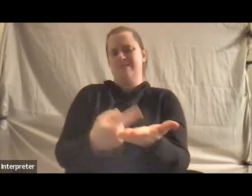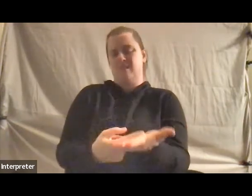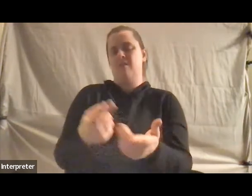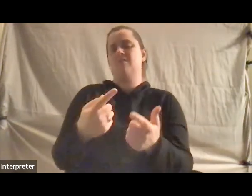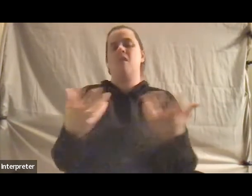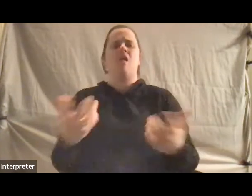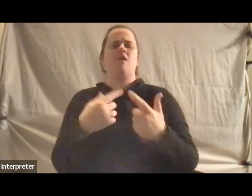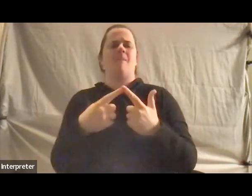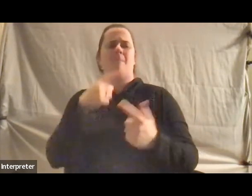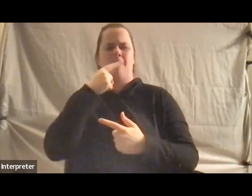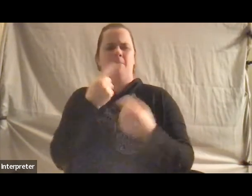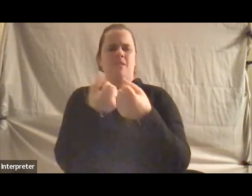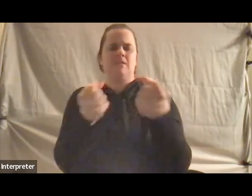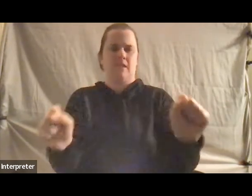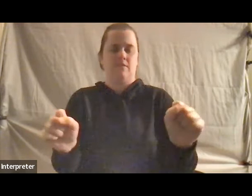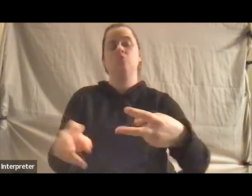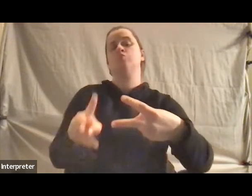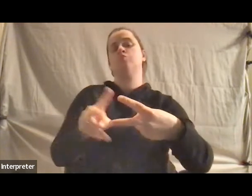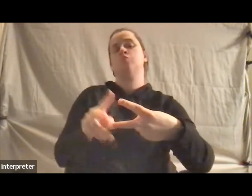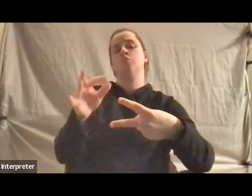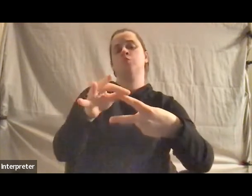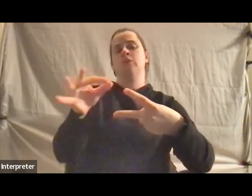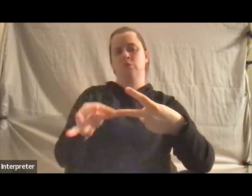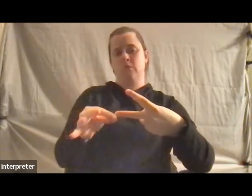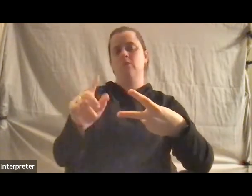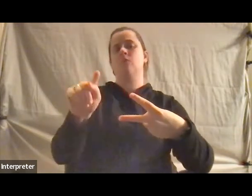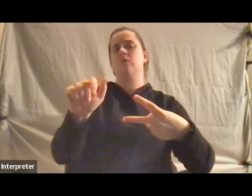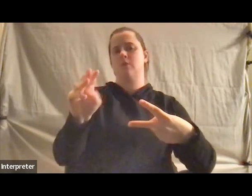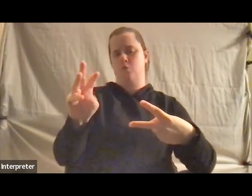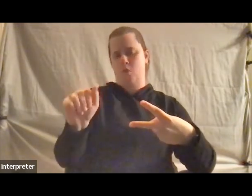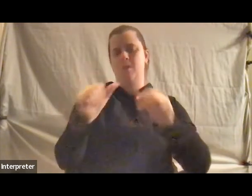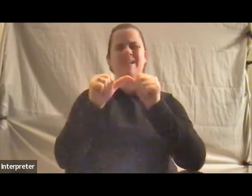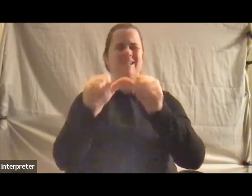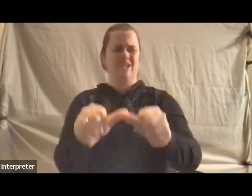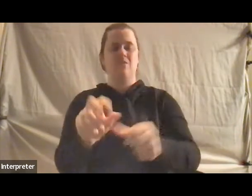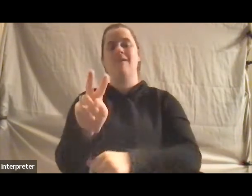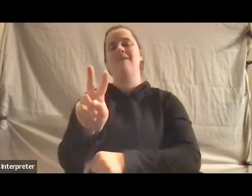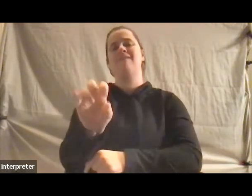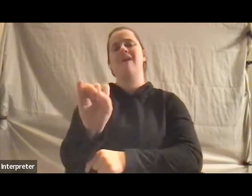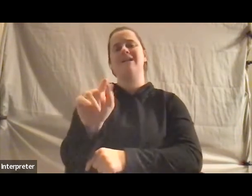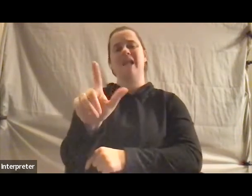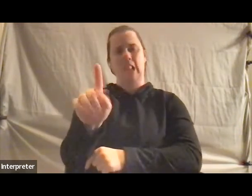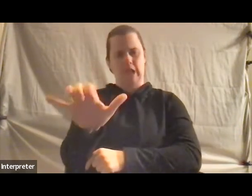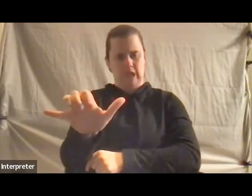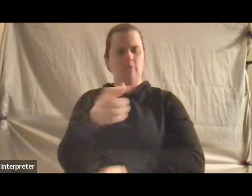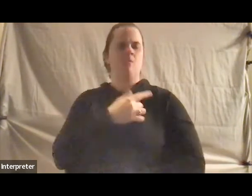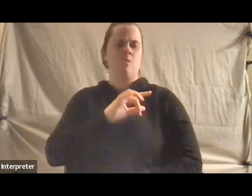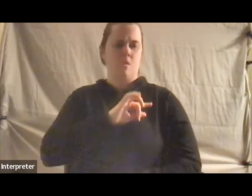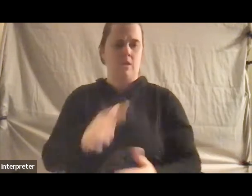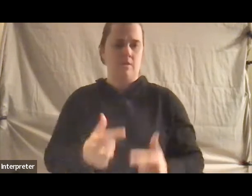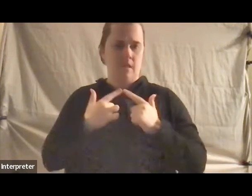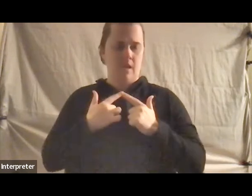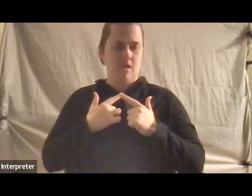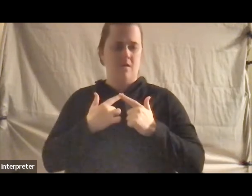this evening, two key issues for Tacoma's continued vitality and quality of life. Also